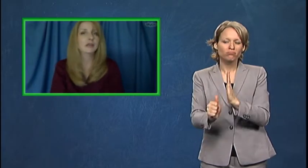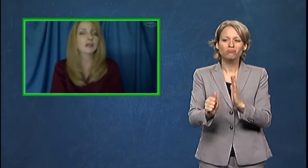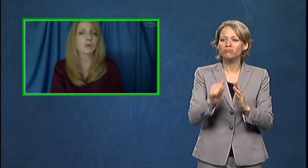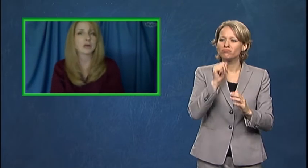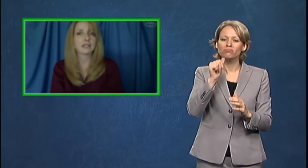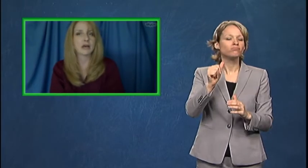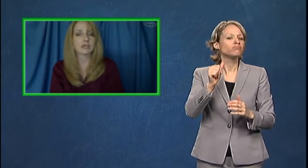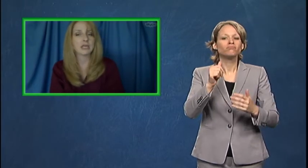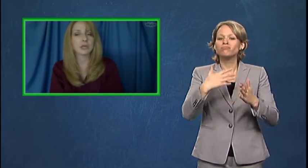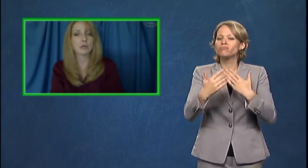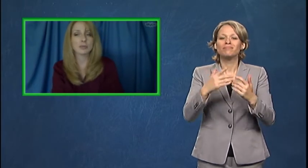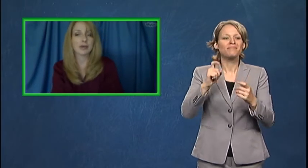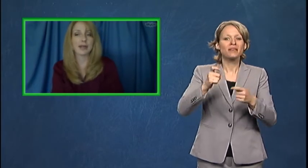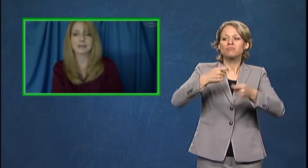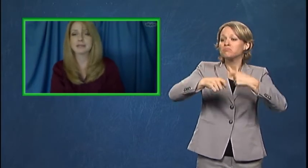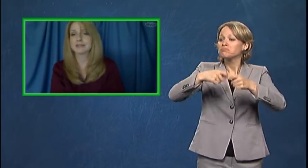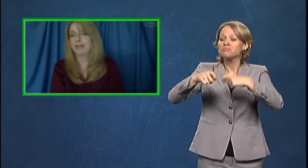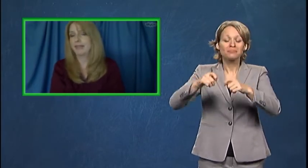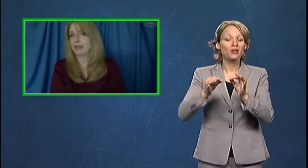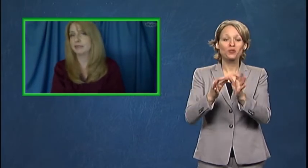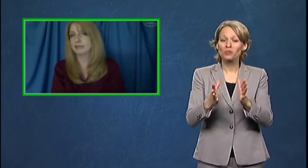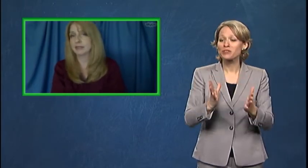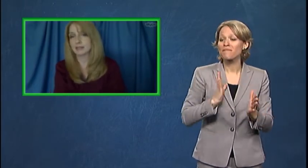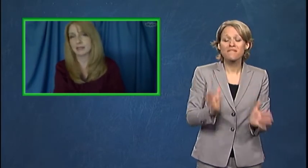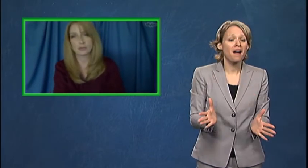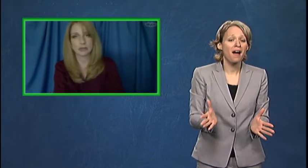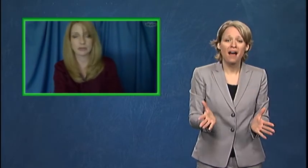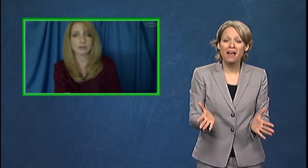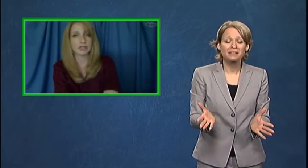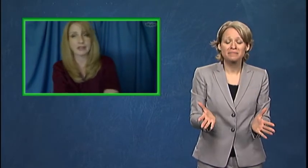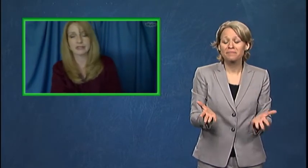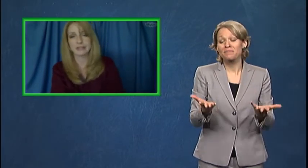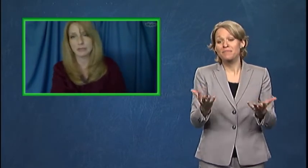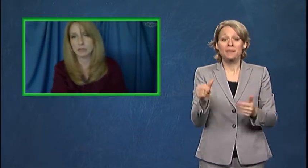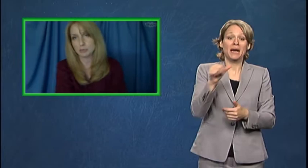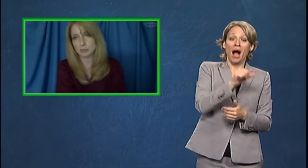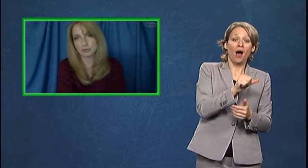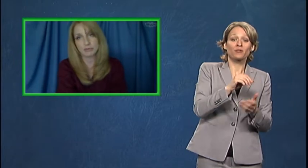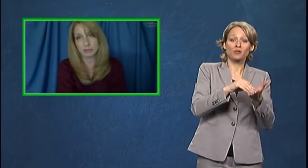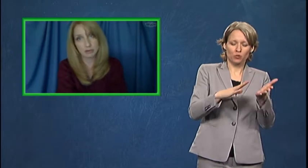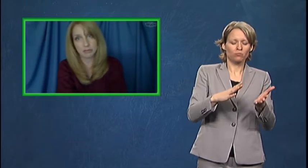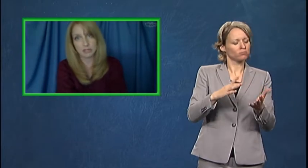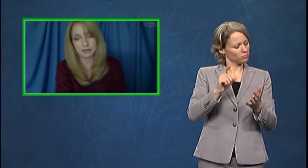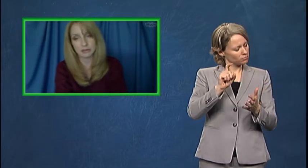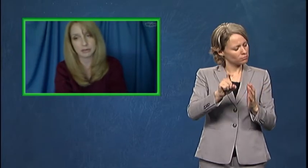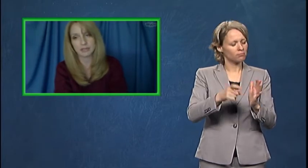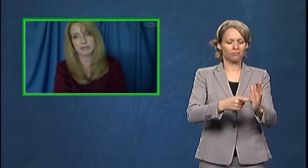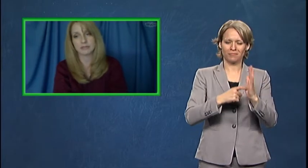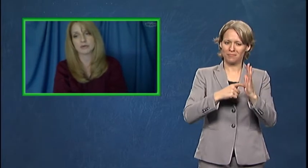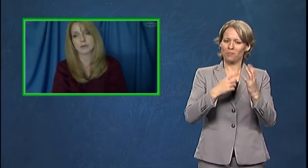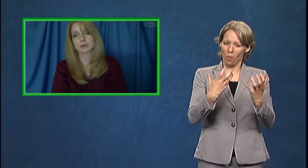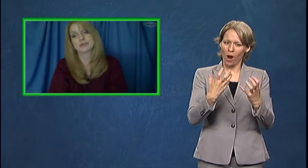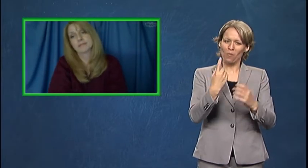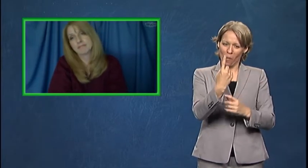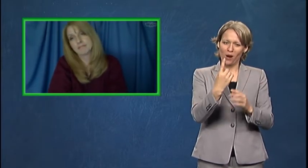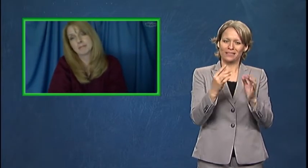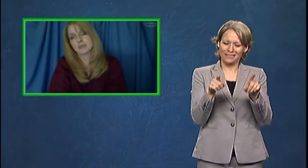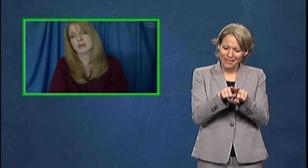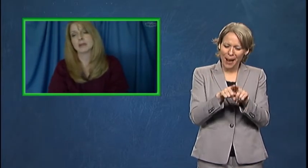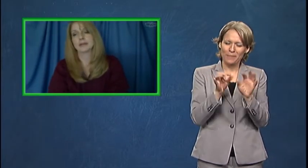being worked out and equal, perhaps they would feel it's less critical to have the same interpreter for the entire duration of the